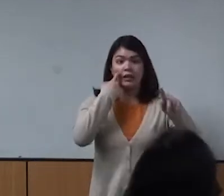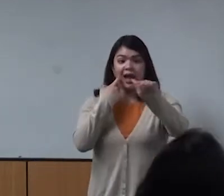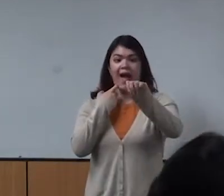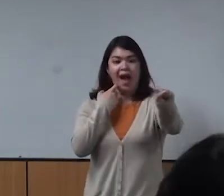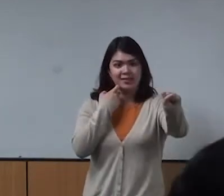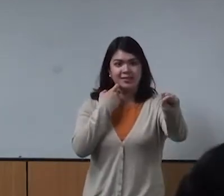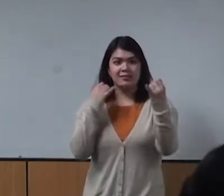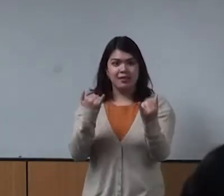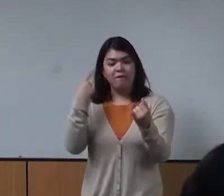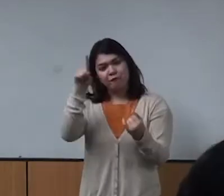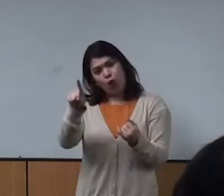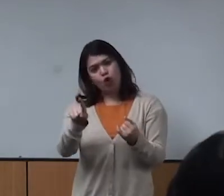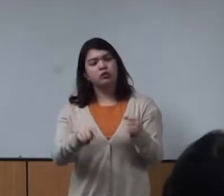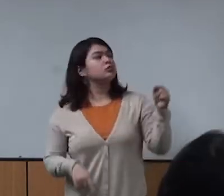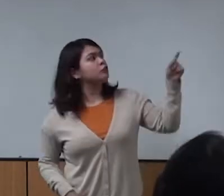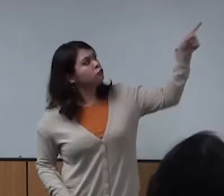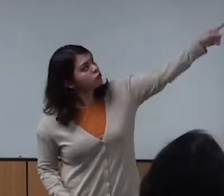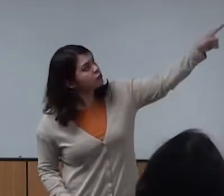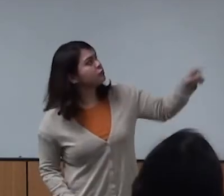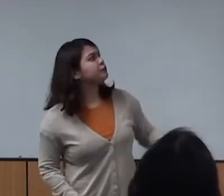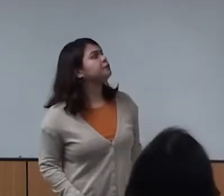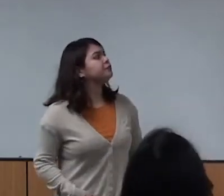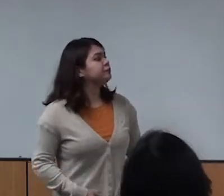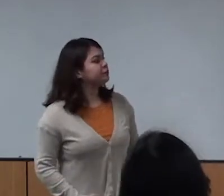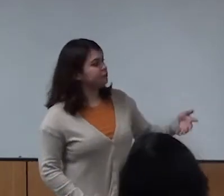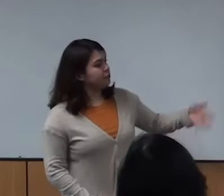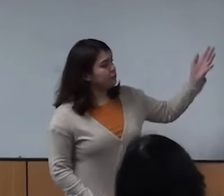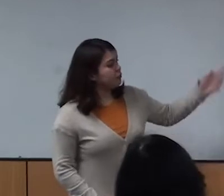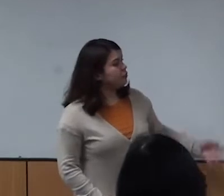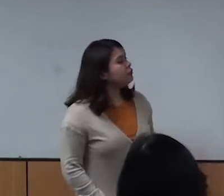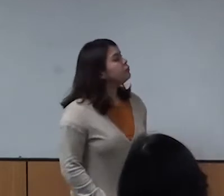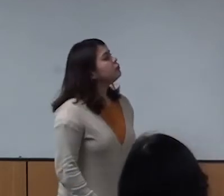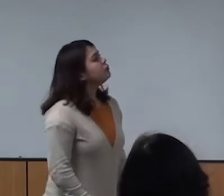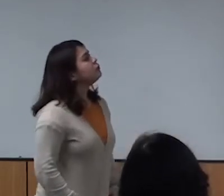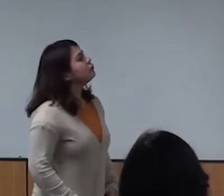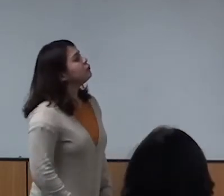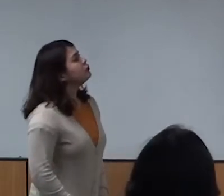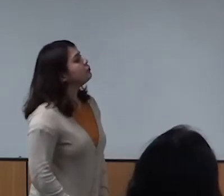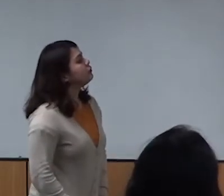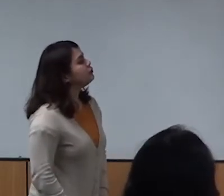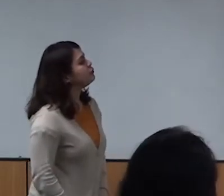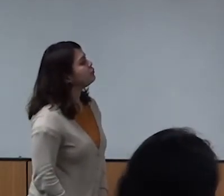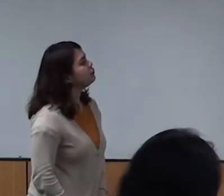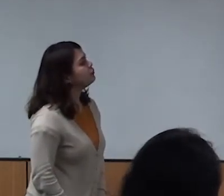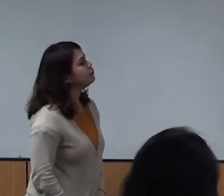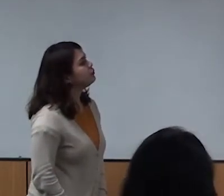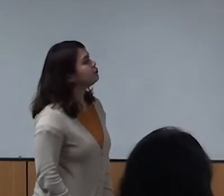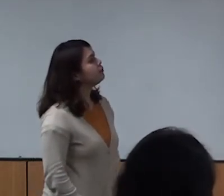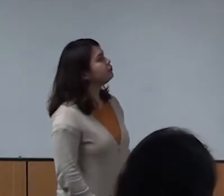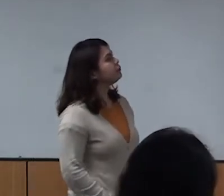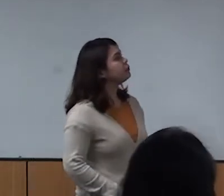Now what's the importance of assessment for learning? So it happens during the learning